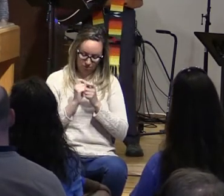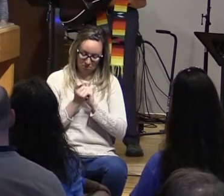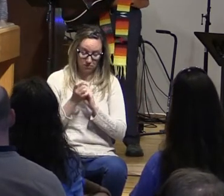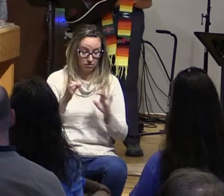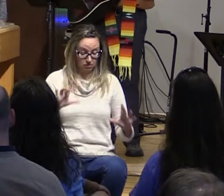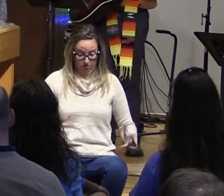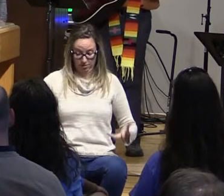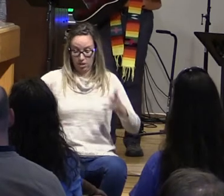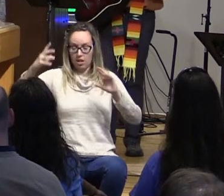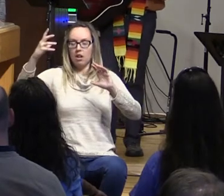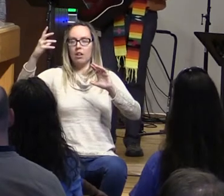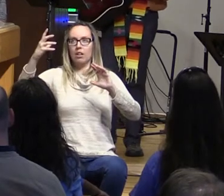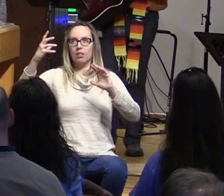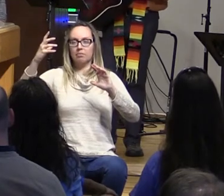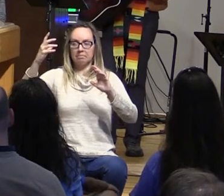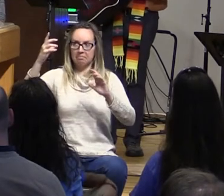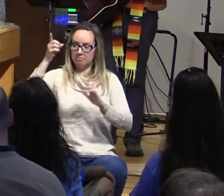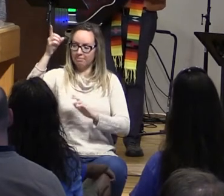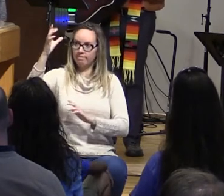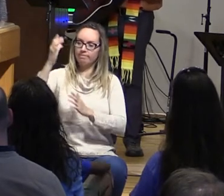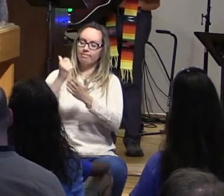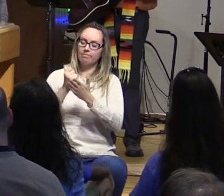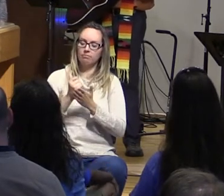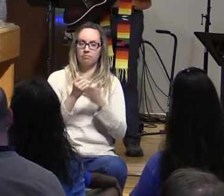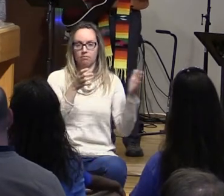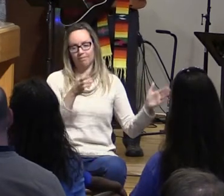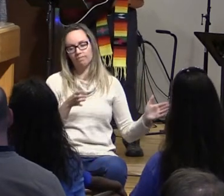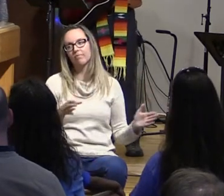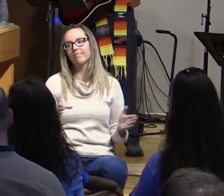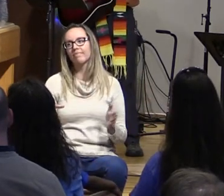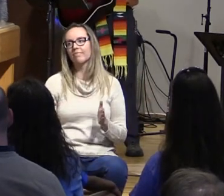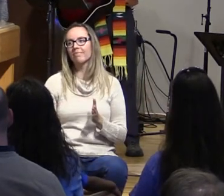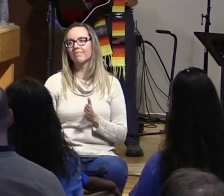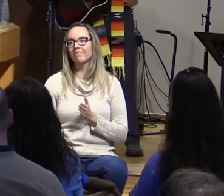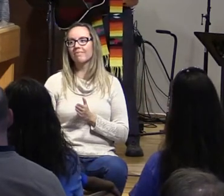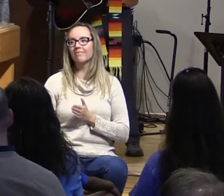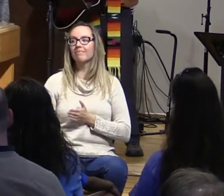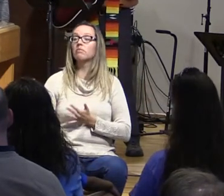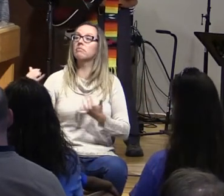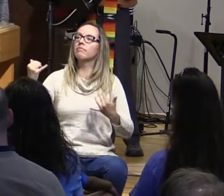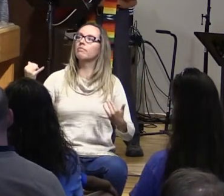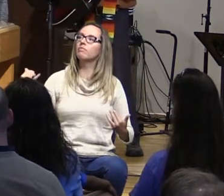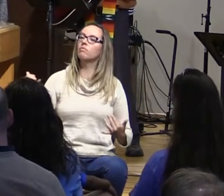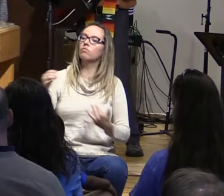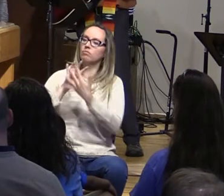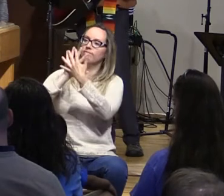chaos, life is being found.